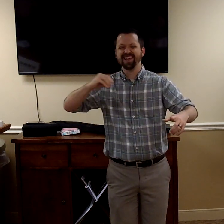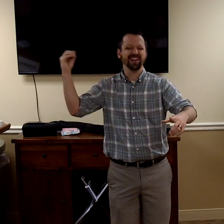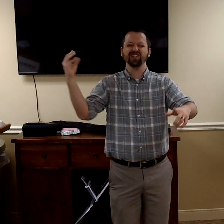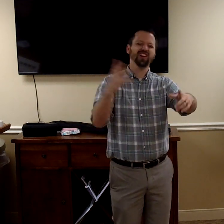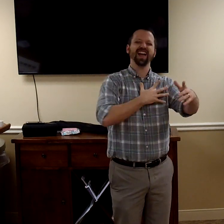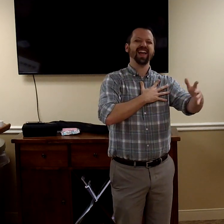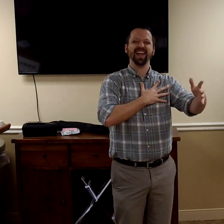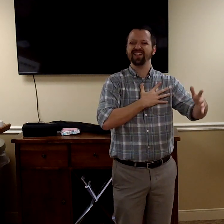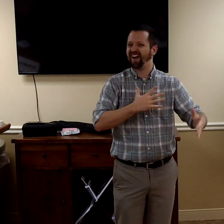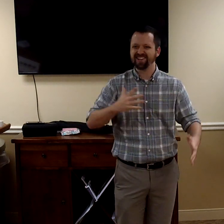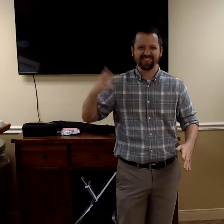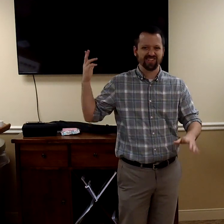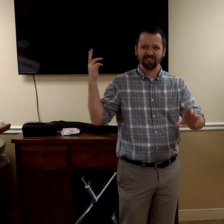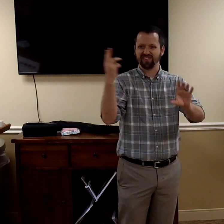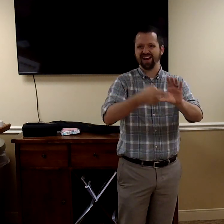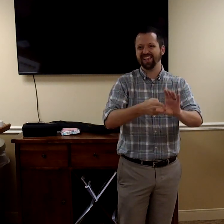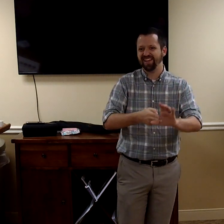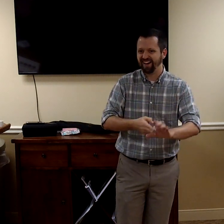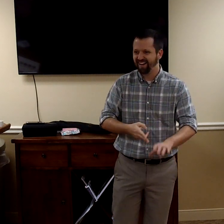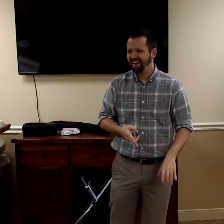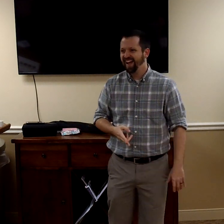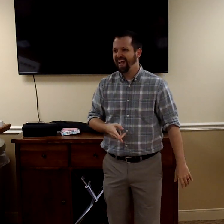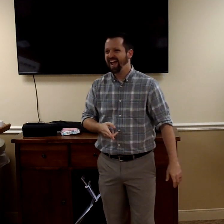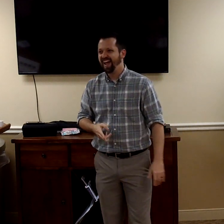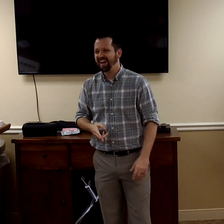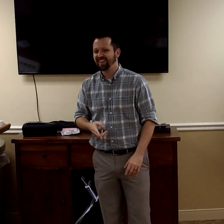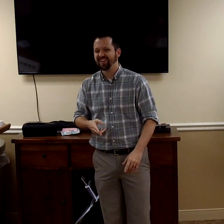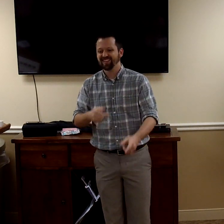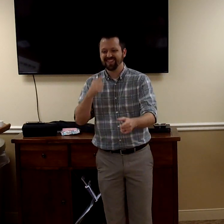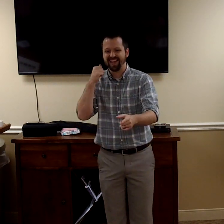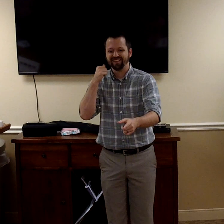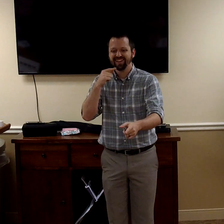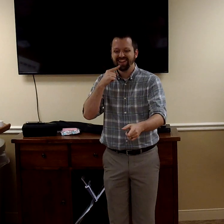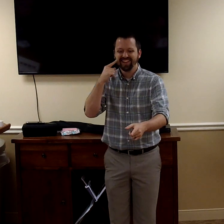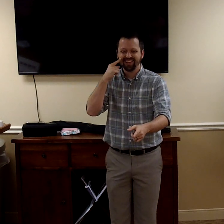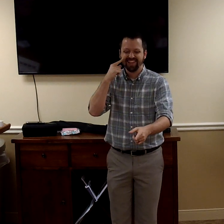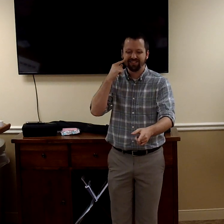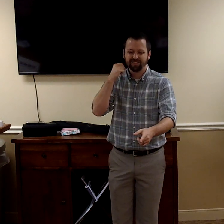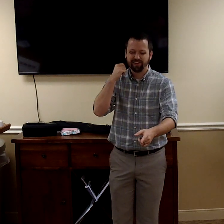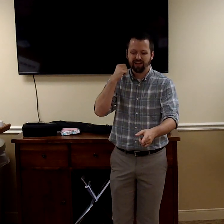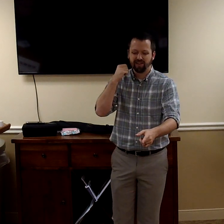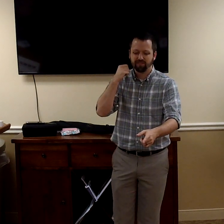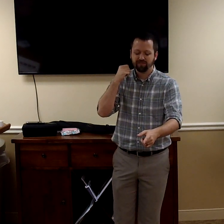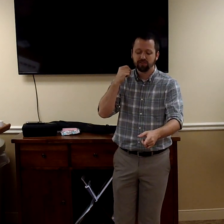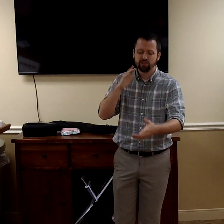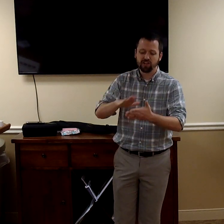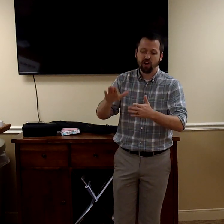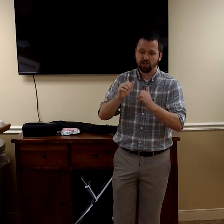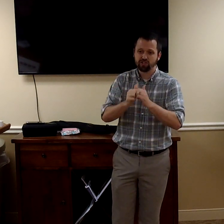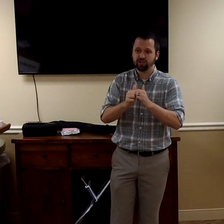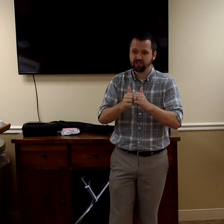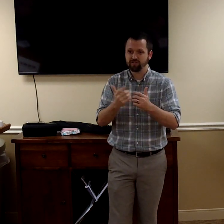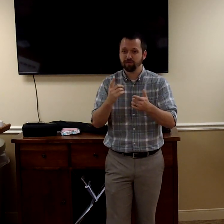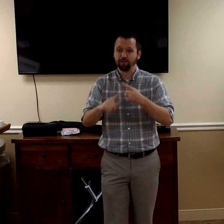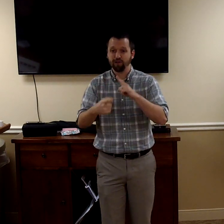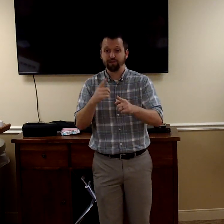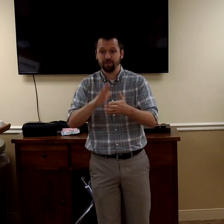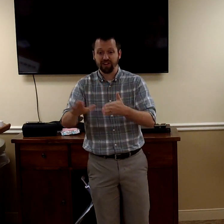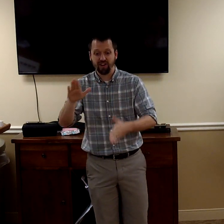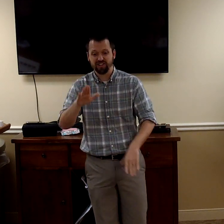Amazing Grace, and I just jumped right in there. And this she was a college student. She was a friend from the college.